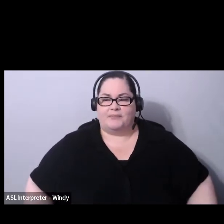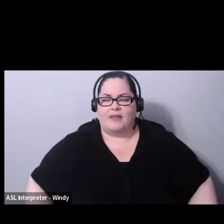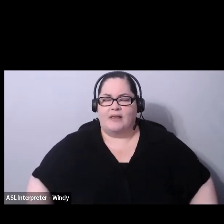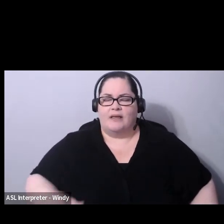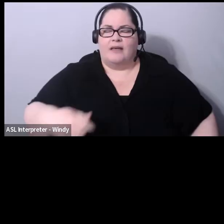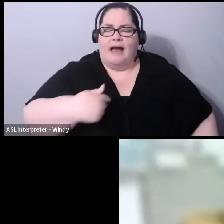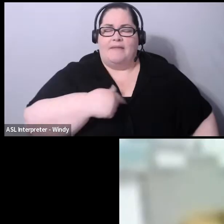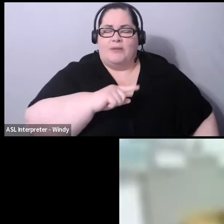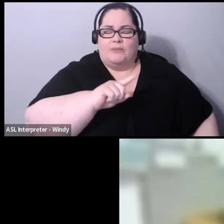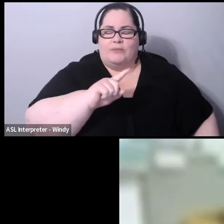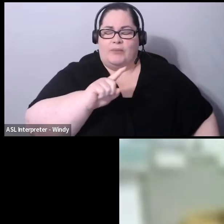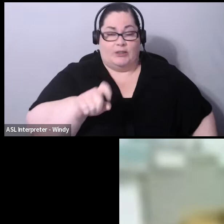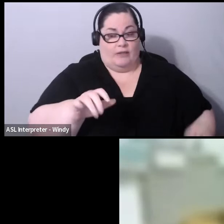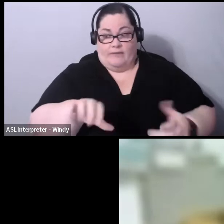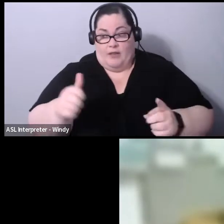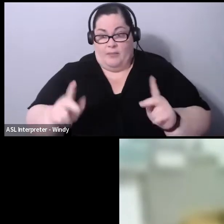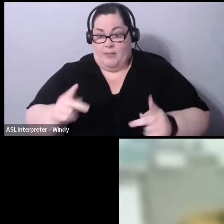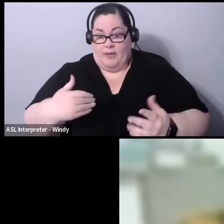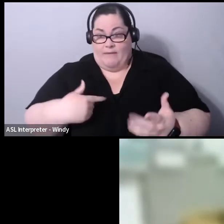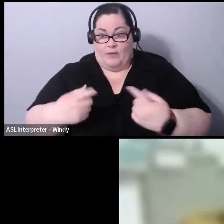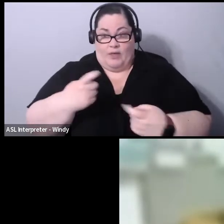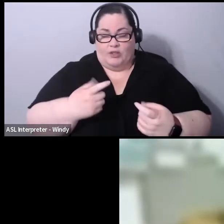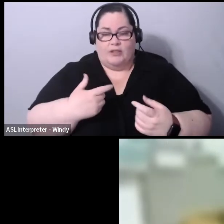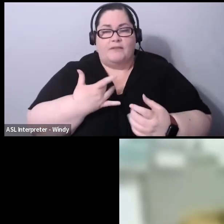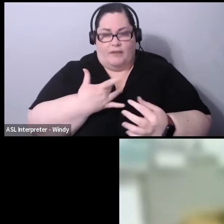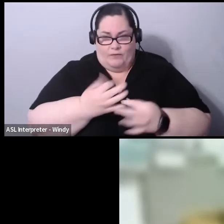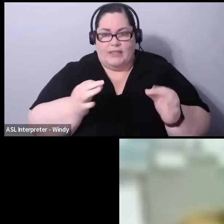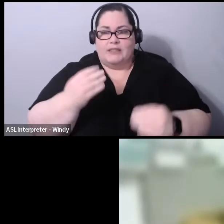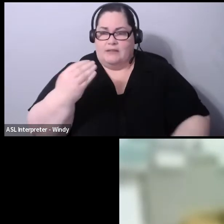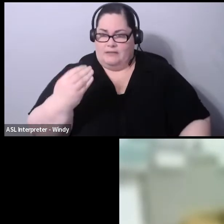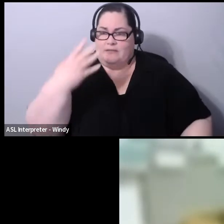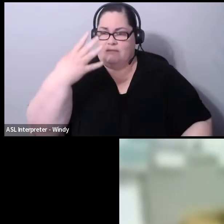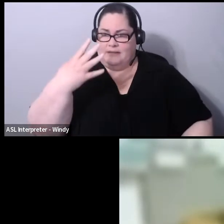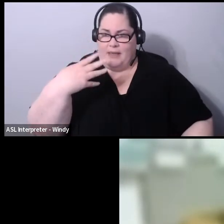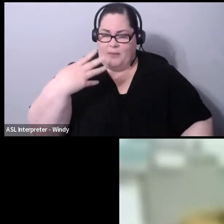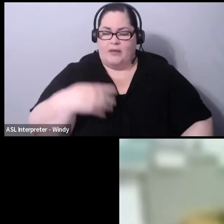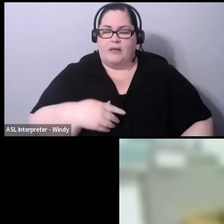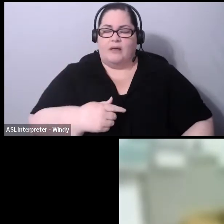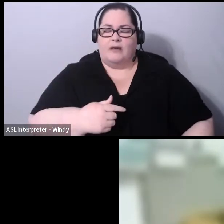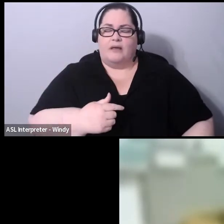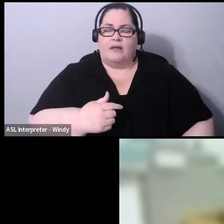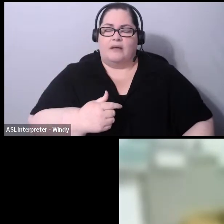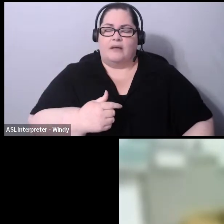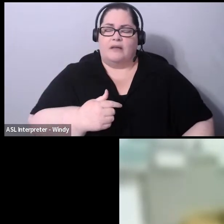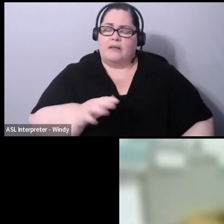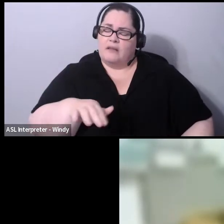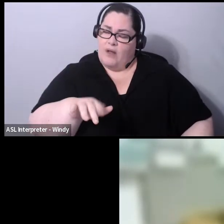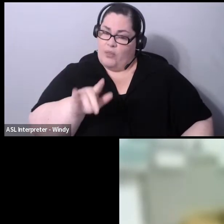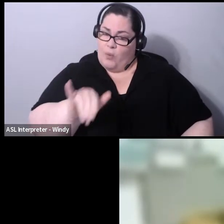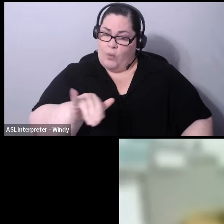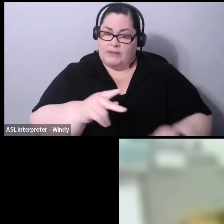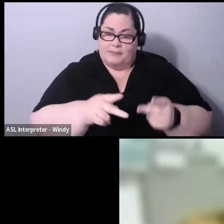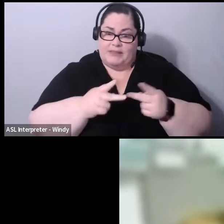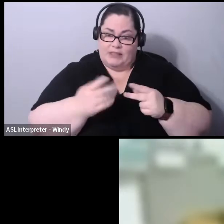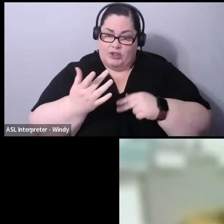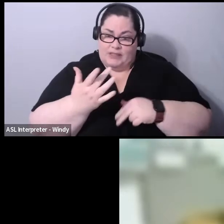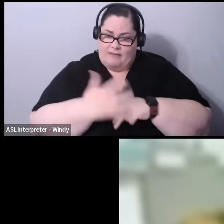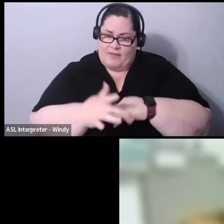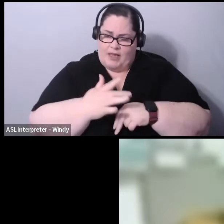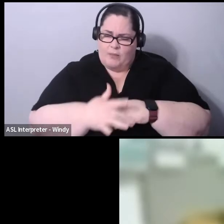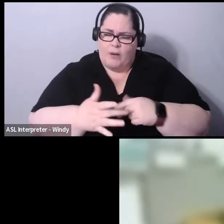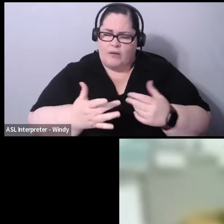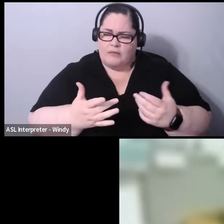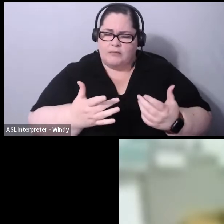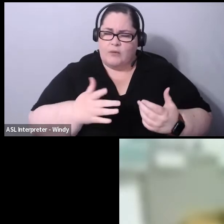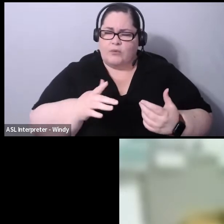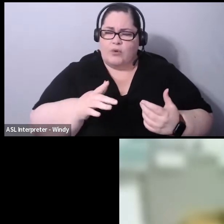and please, if anyone else has questions, feel free to turn your cameras on. Are those positions, Harvey, what is